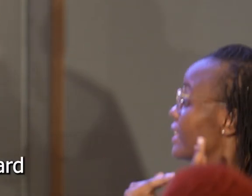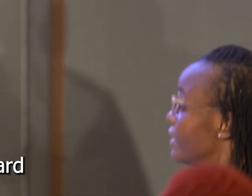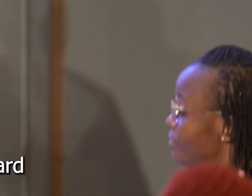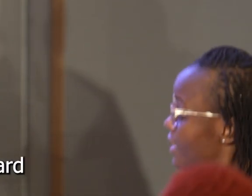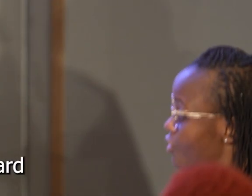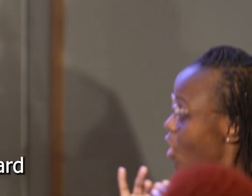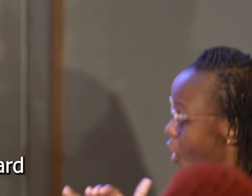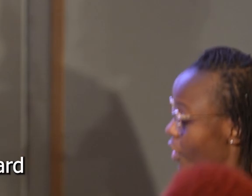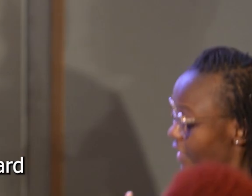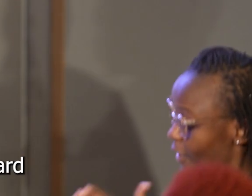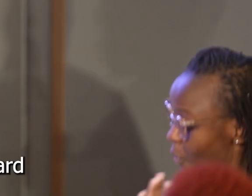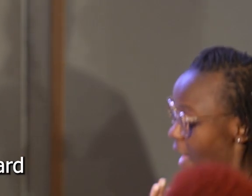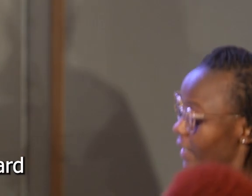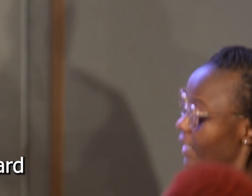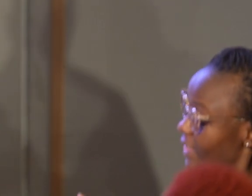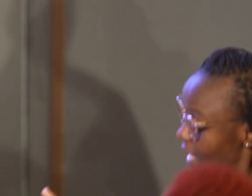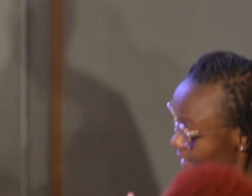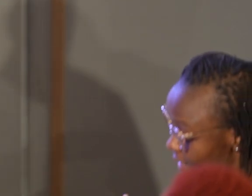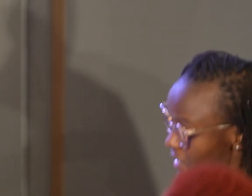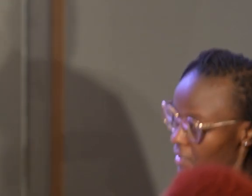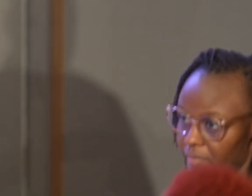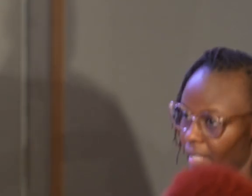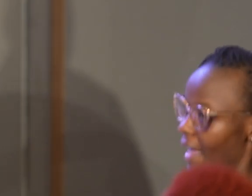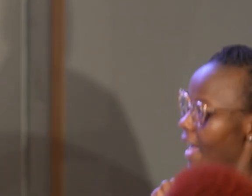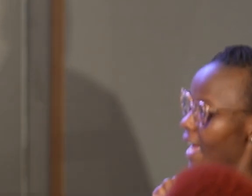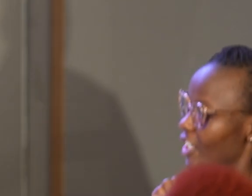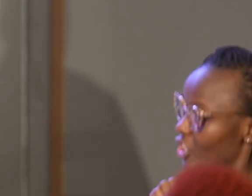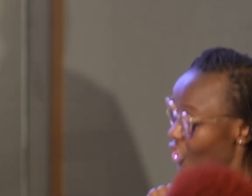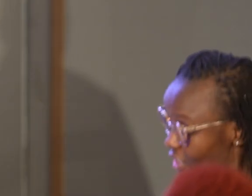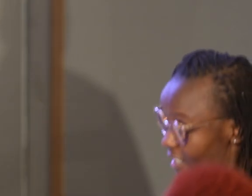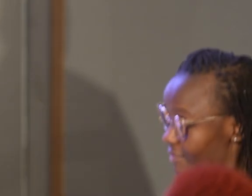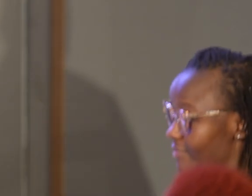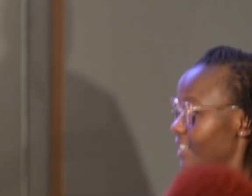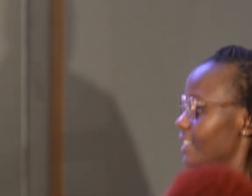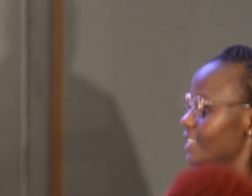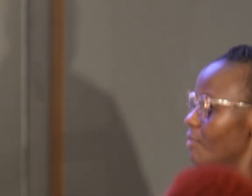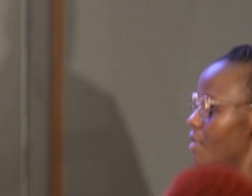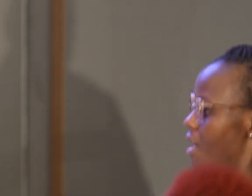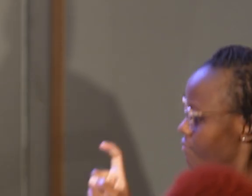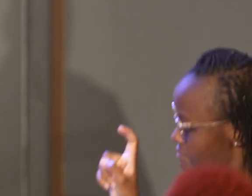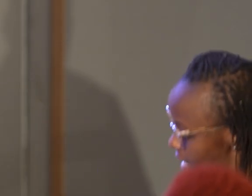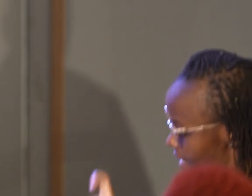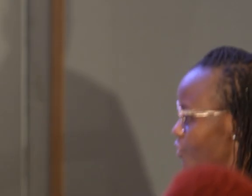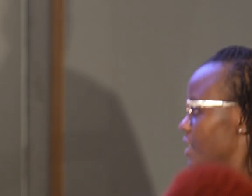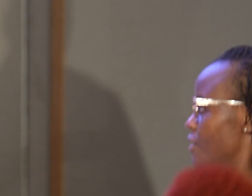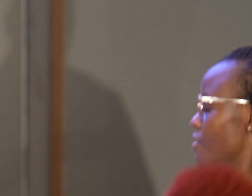the requirements that are in the standard do not necessarily create mandatory